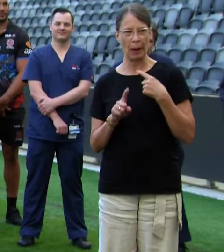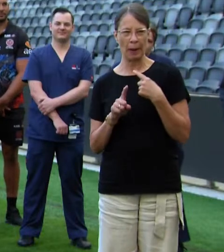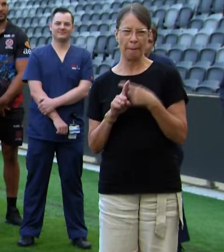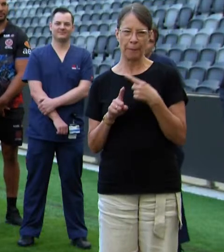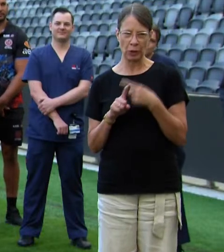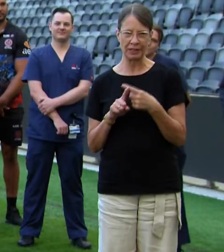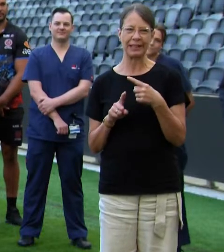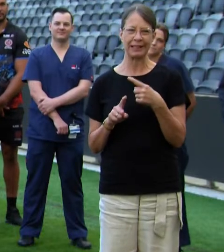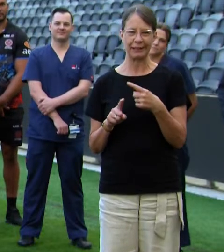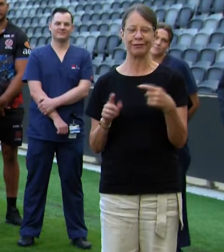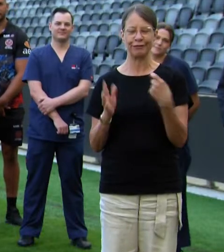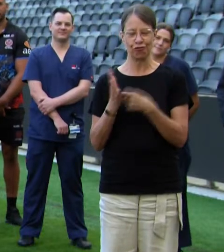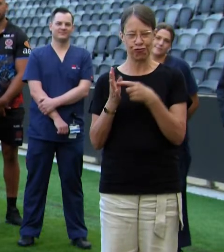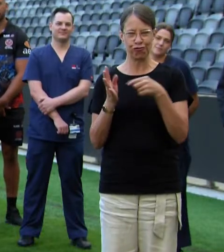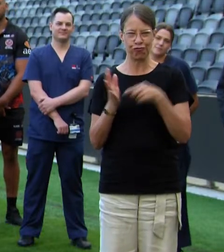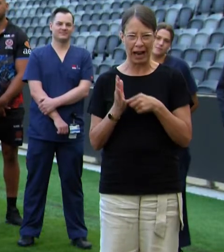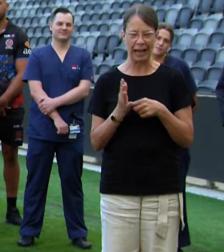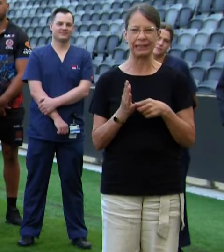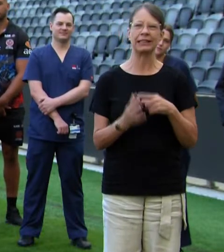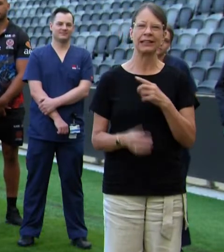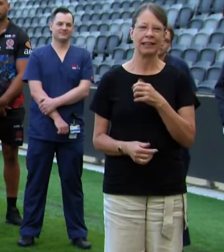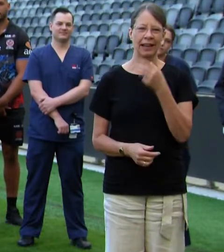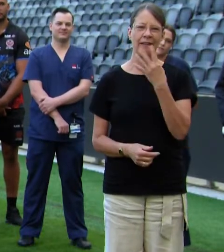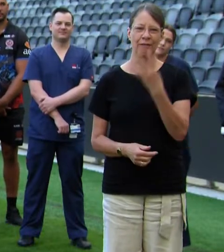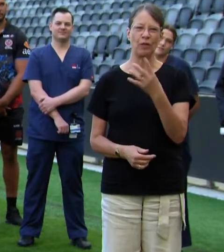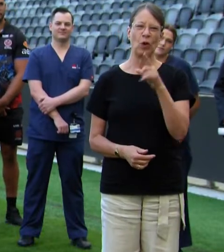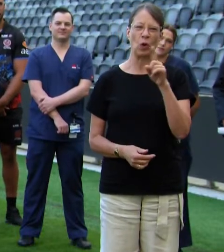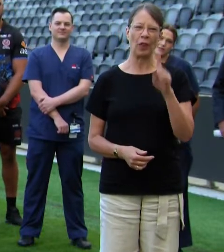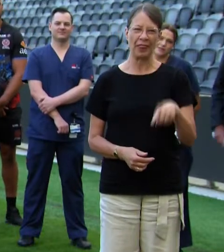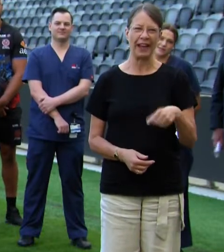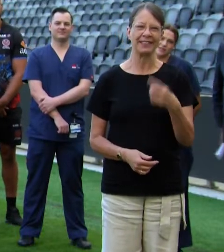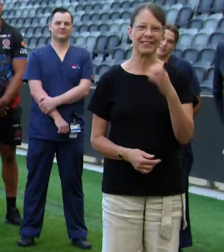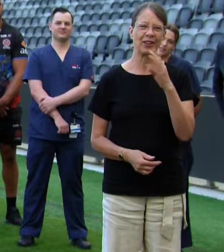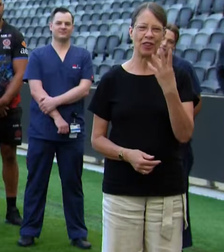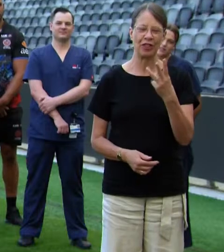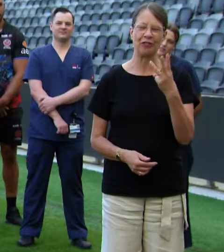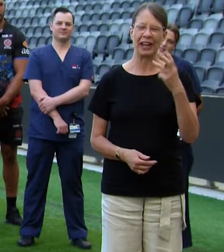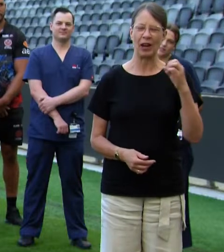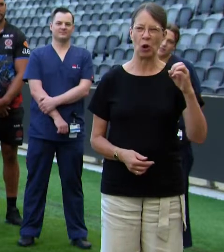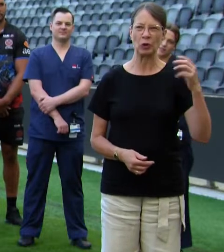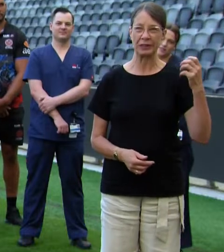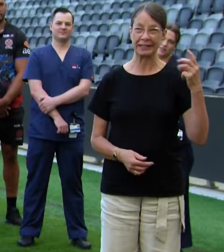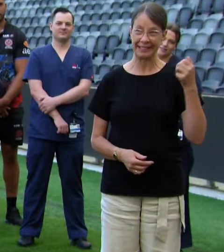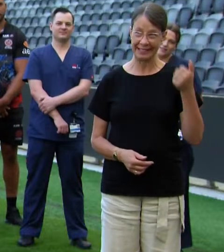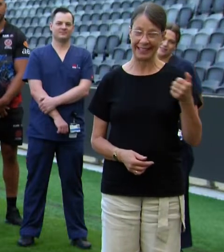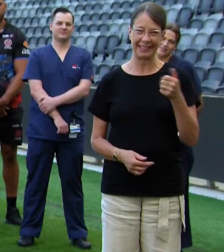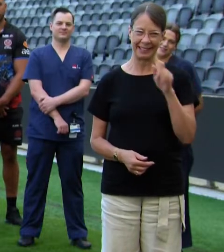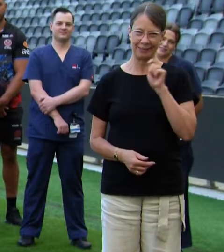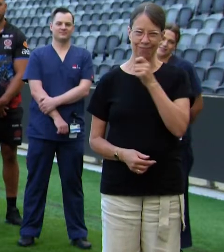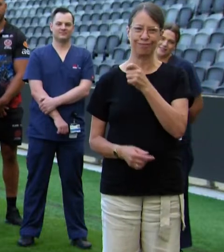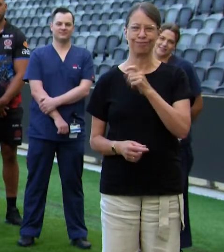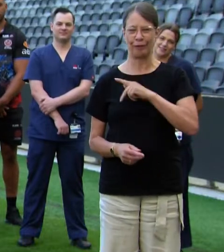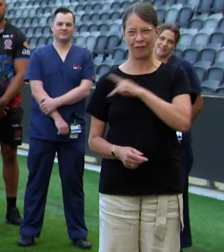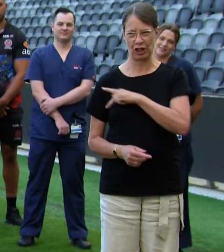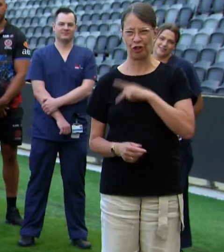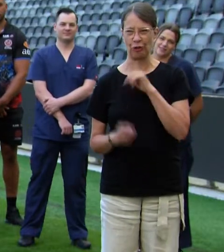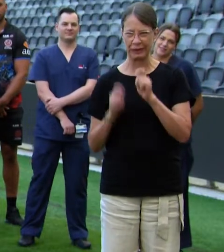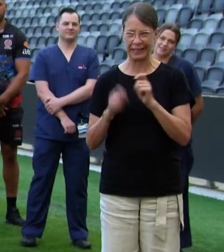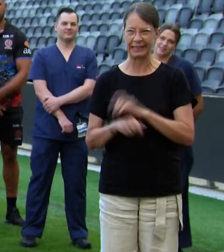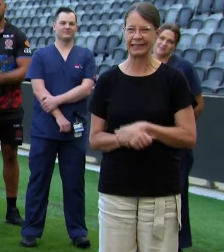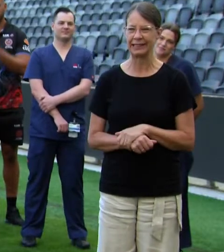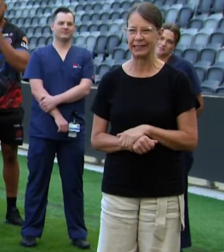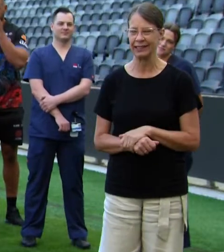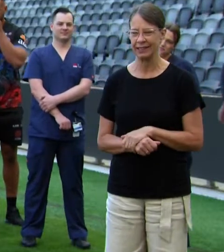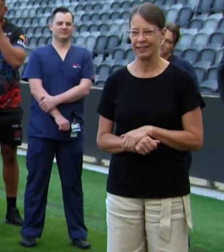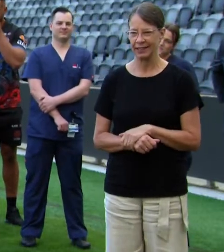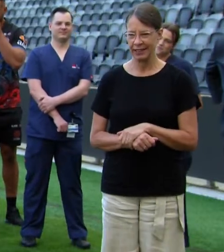tests and 4,306 positive PCR tests. The PCR tests, the 4,306 positive